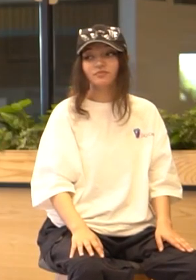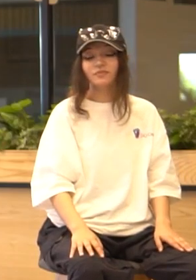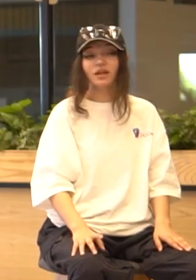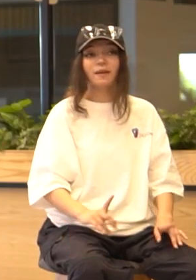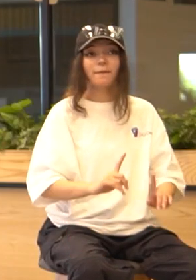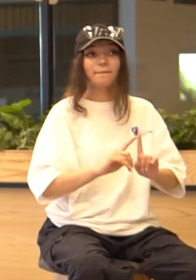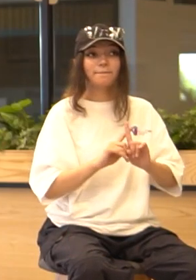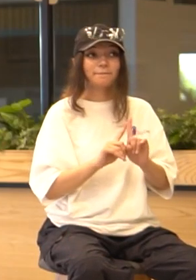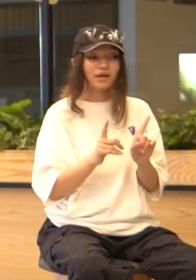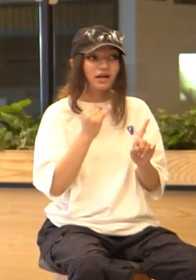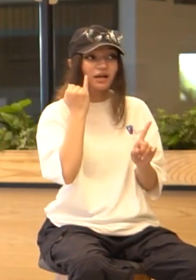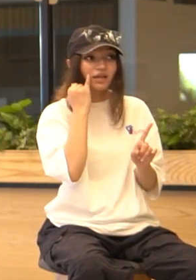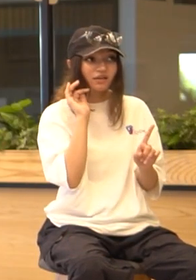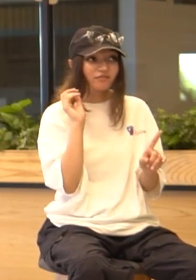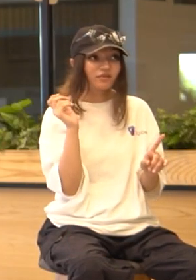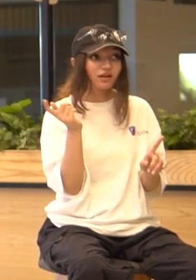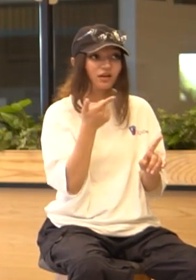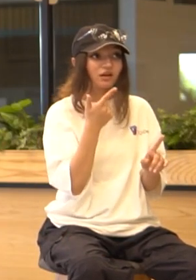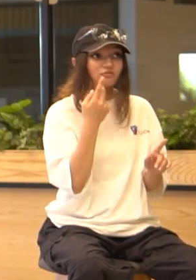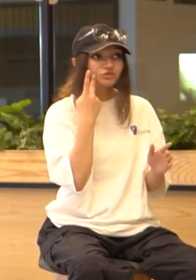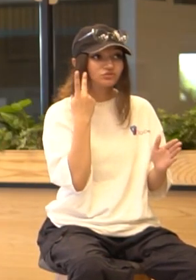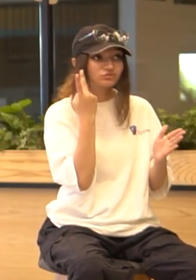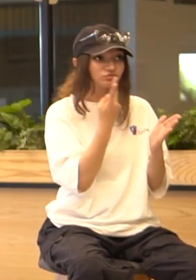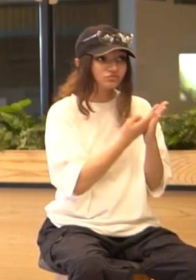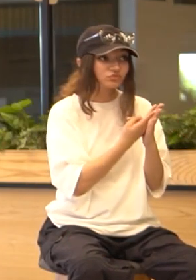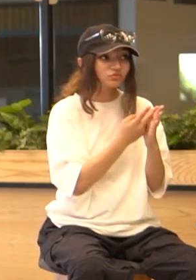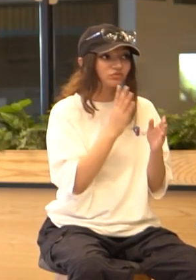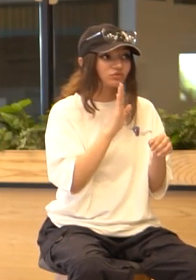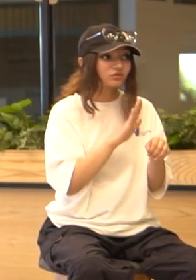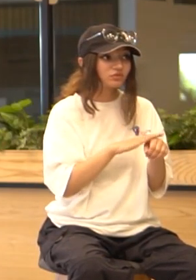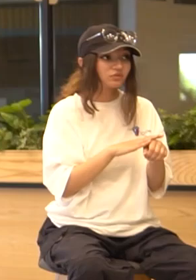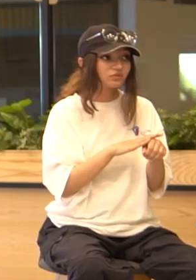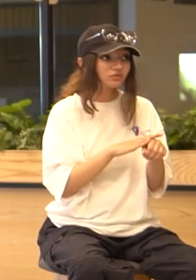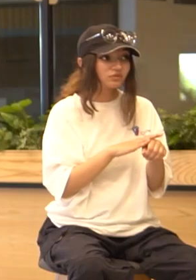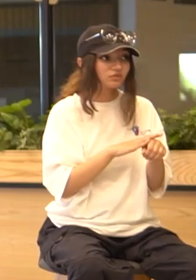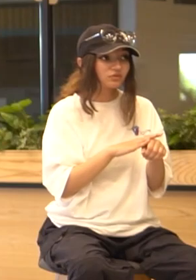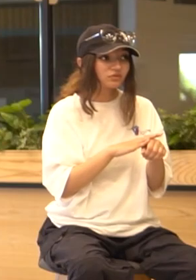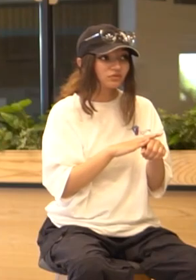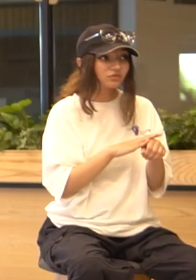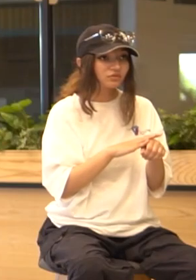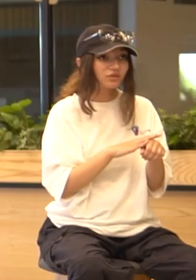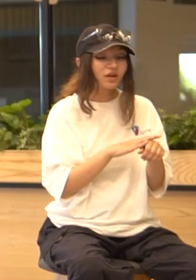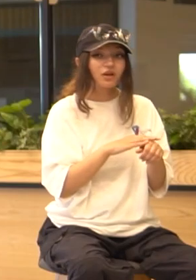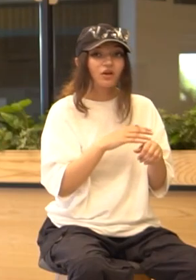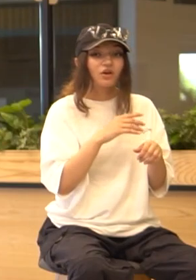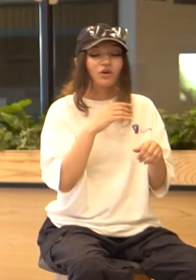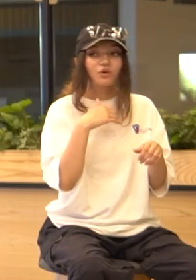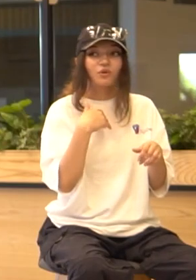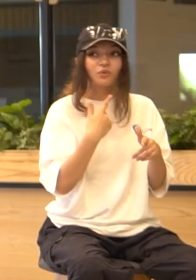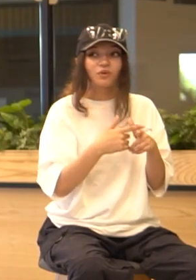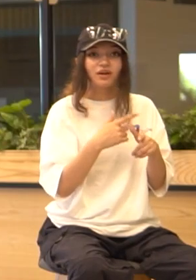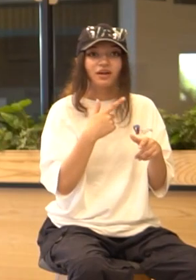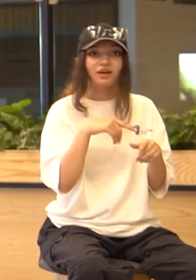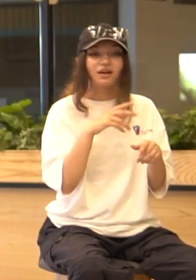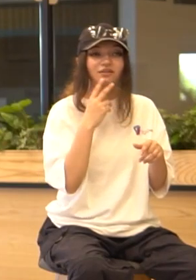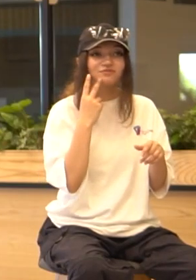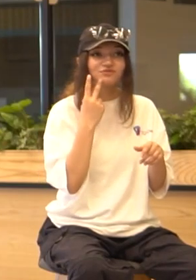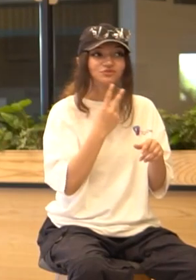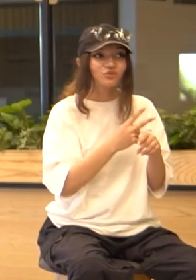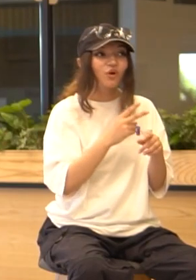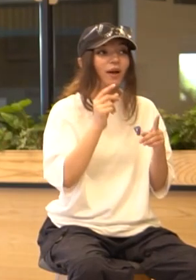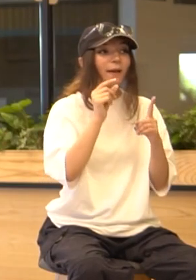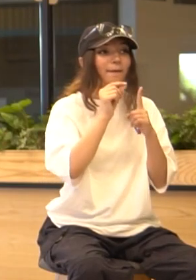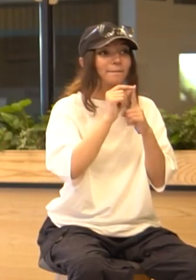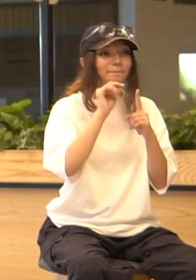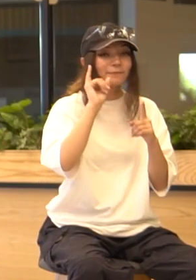However, like if you look at Urdu typography in this stage and time, if you click on Pinterest and you search for Urdu